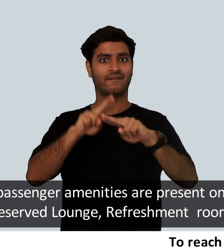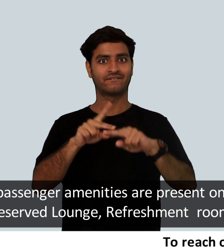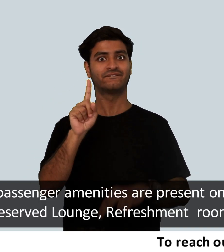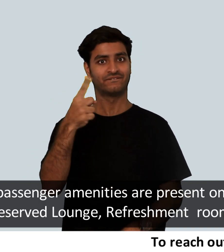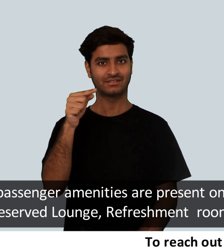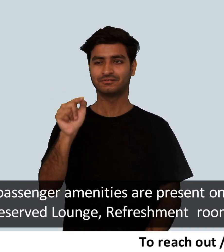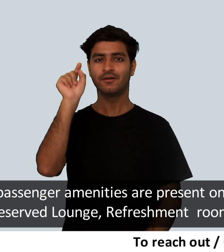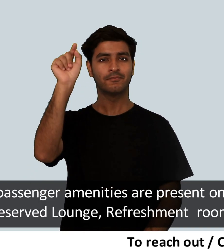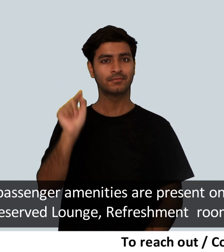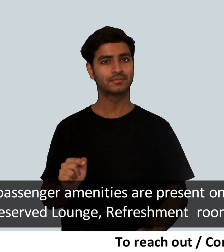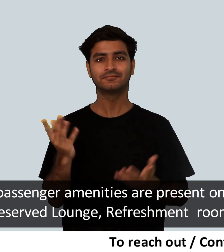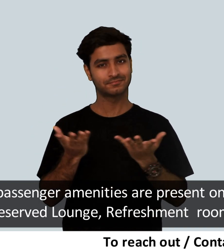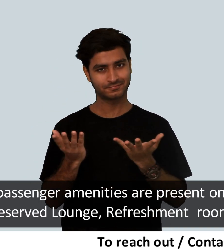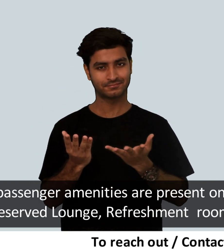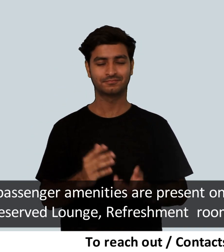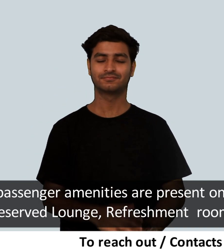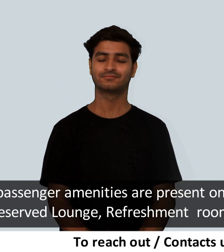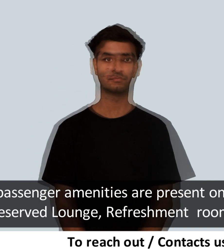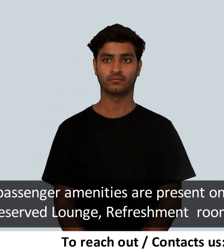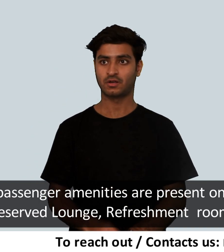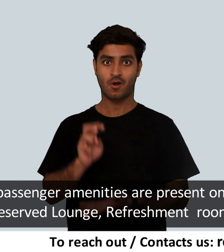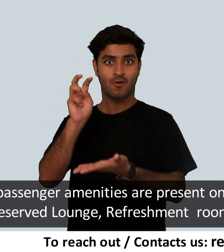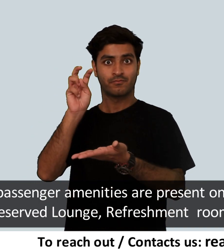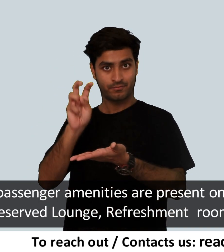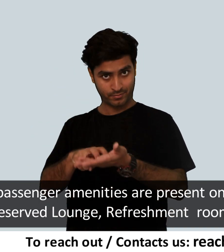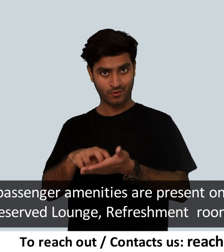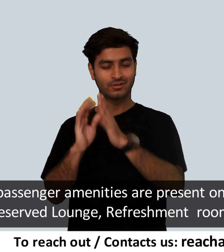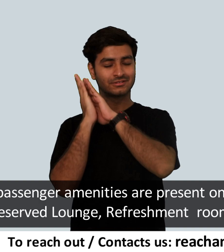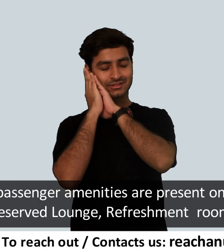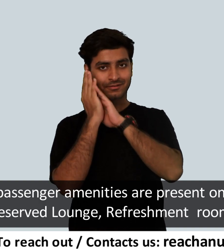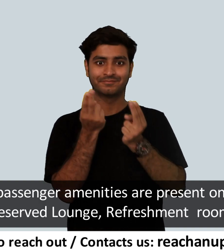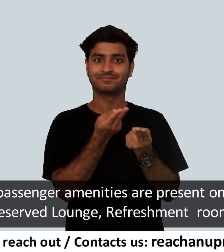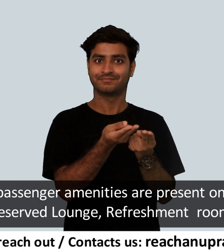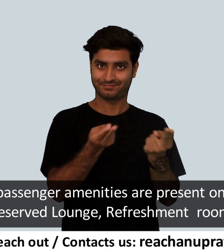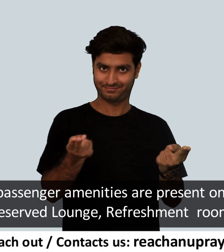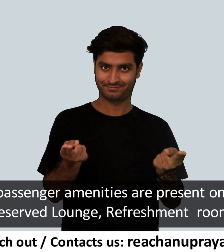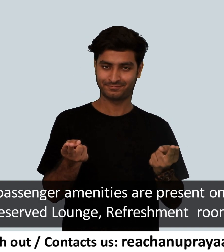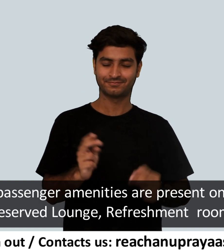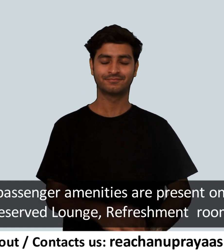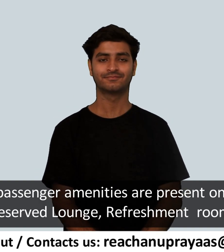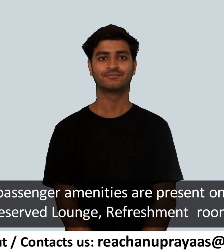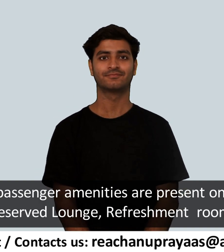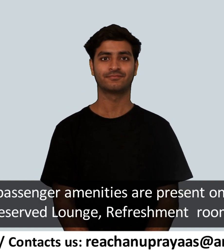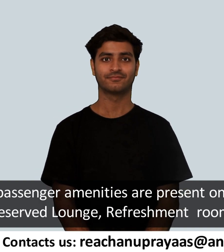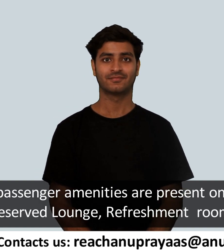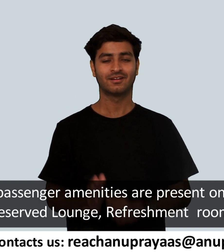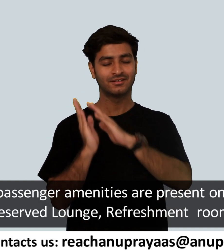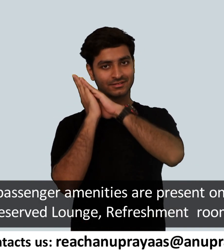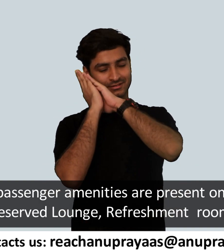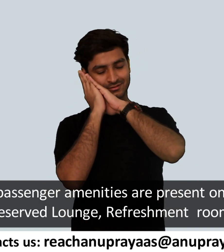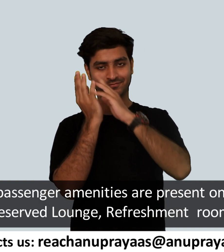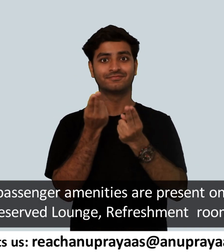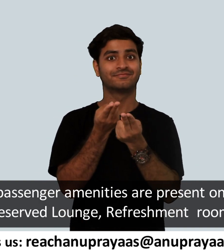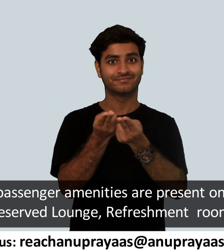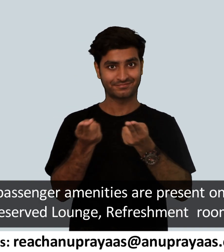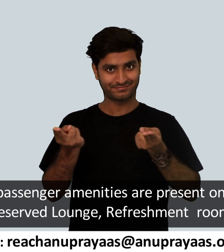refreshment room, waiting rooms, station manager office, chief health inspector office, chief ticket